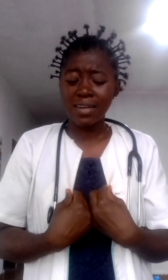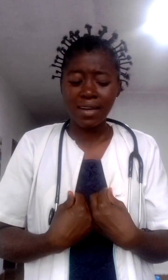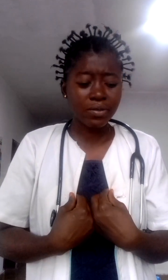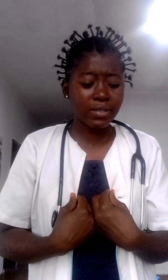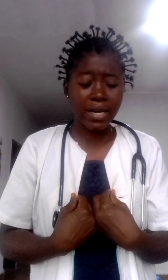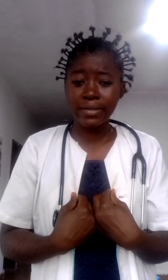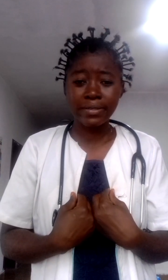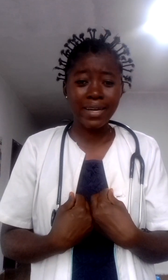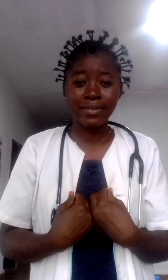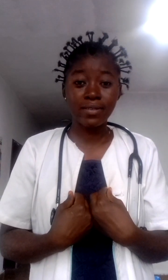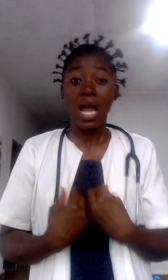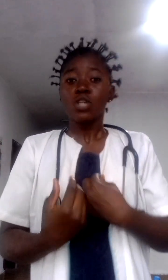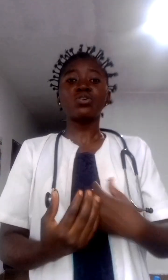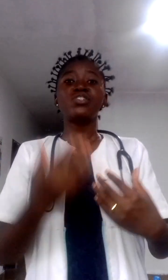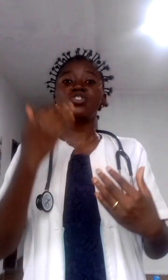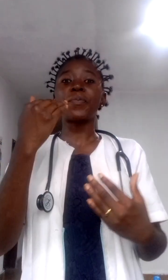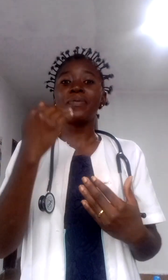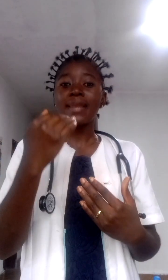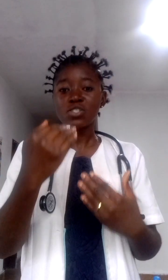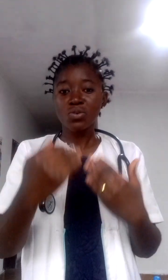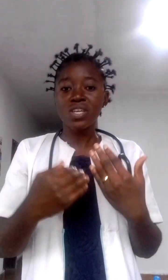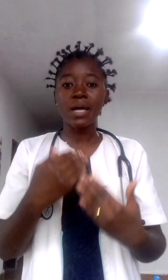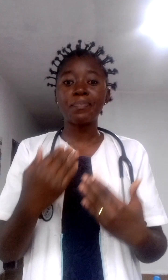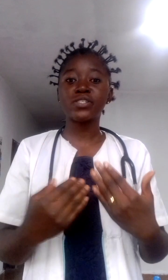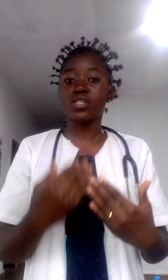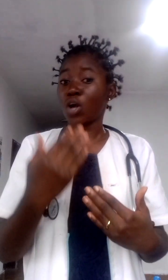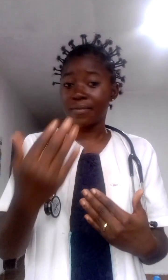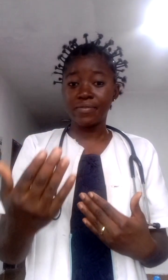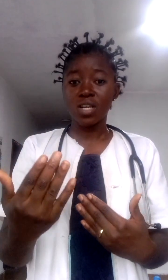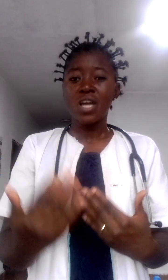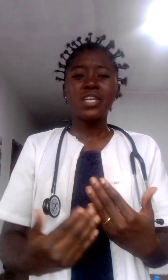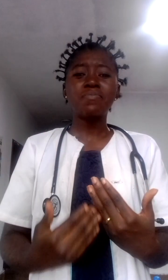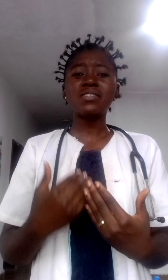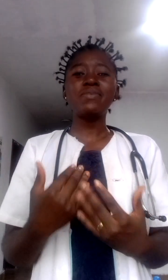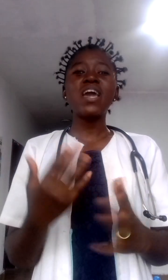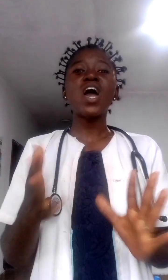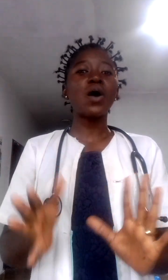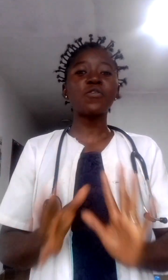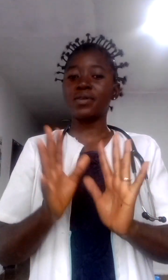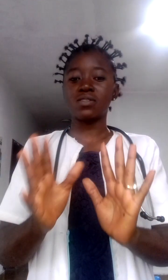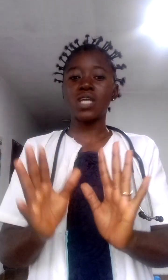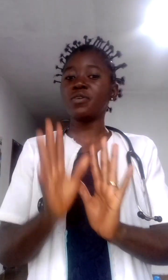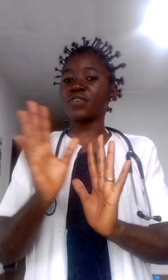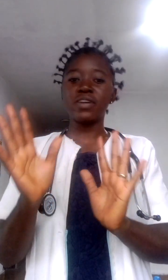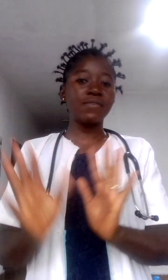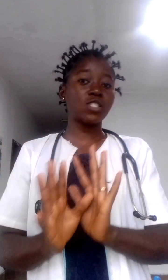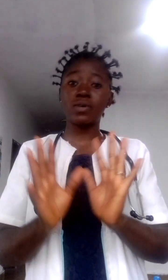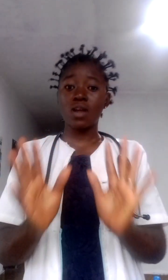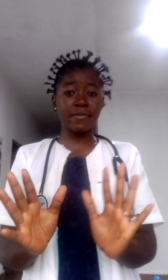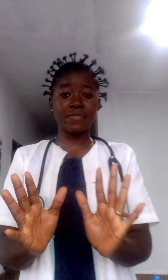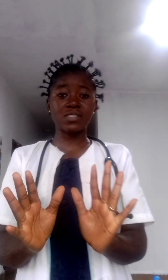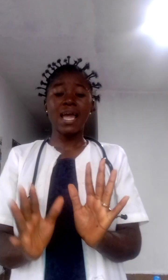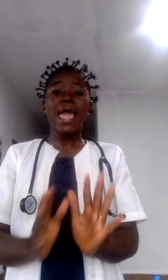I don't die. So it's your place to give that person comfort. You mustn't be a health personnel before you give someone comfort.